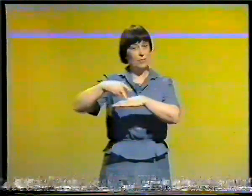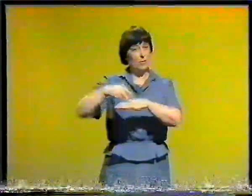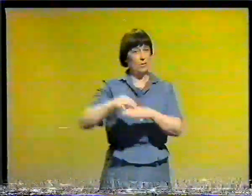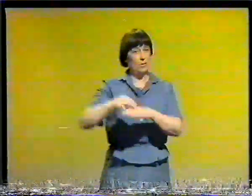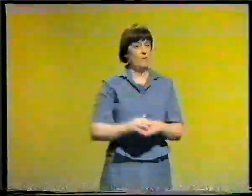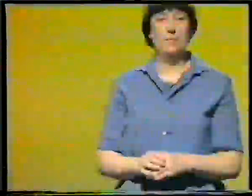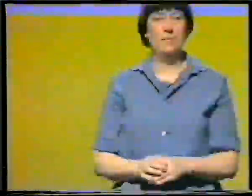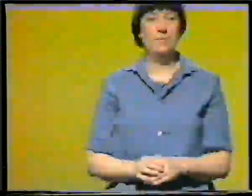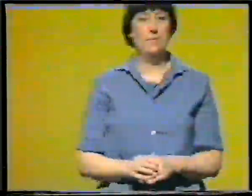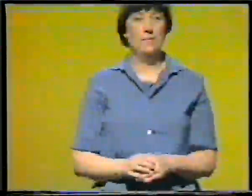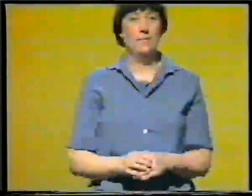football.